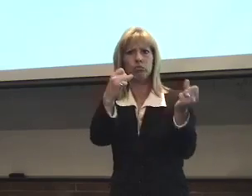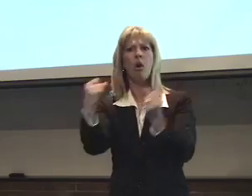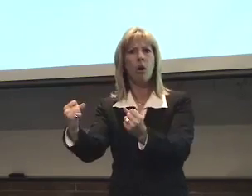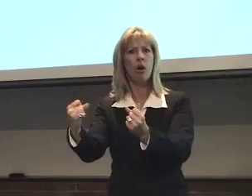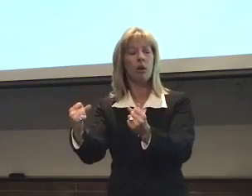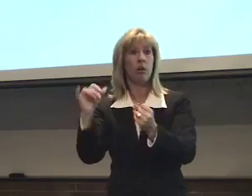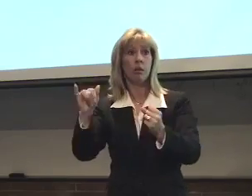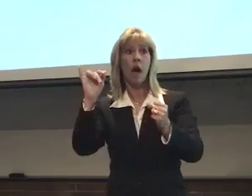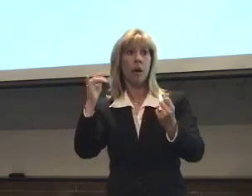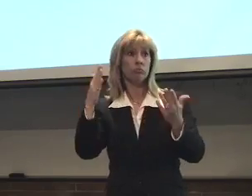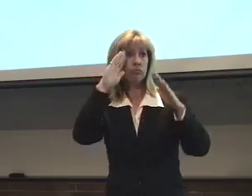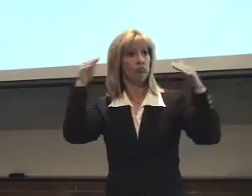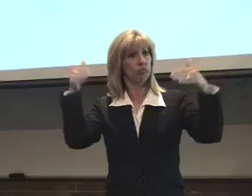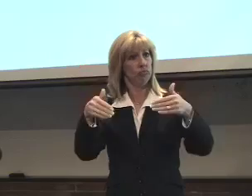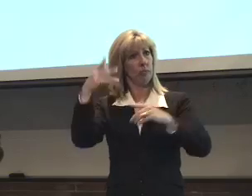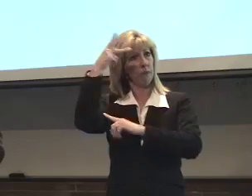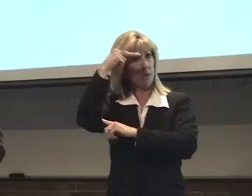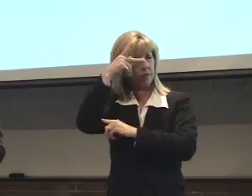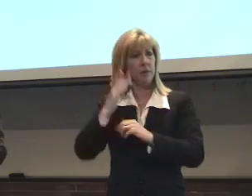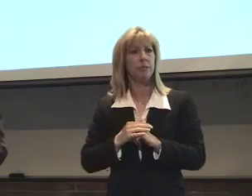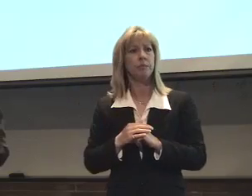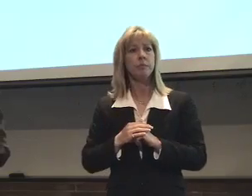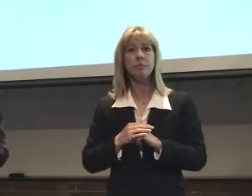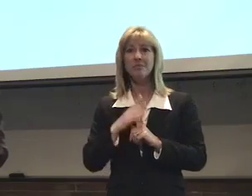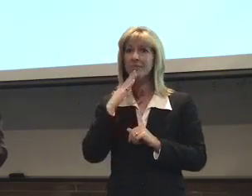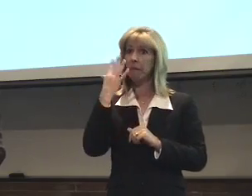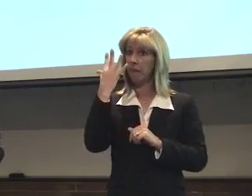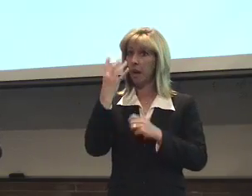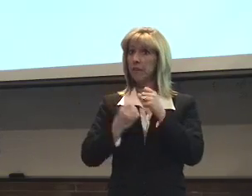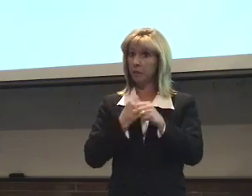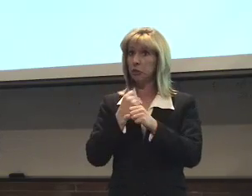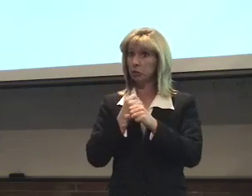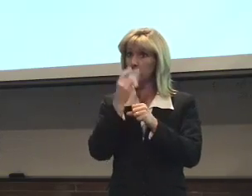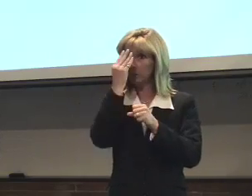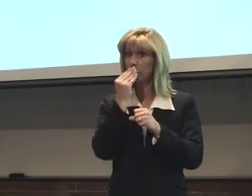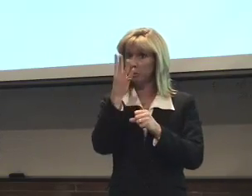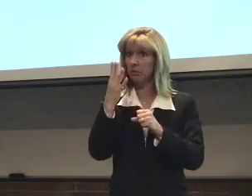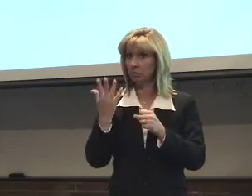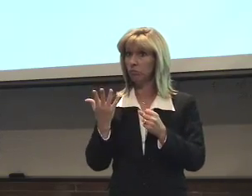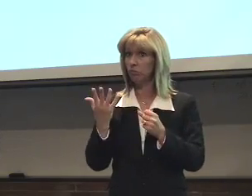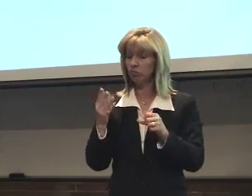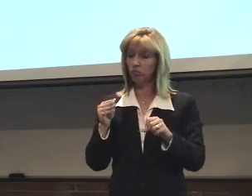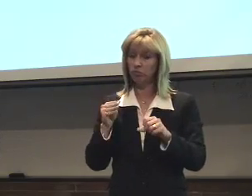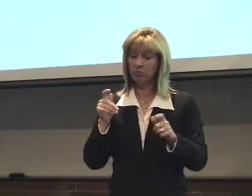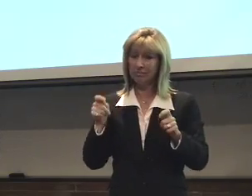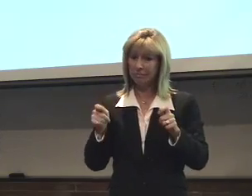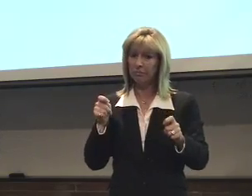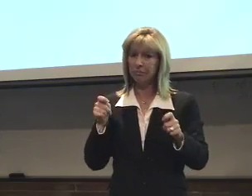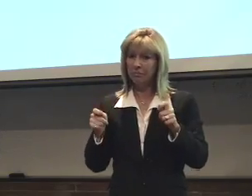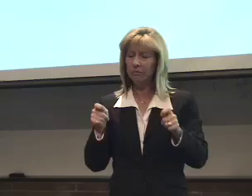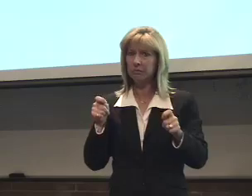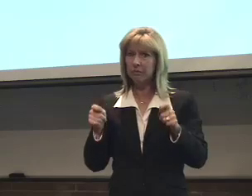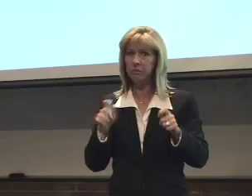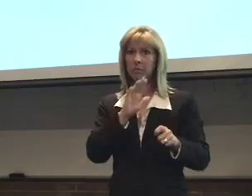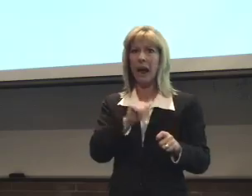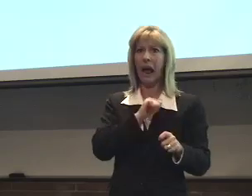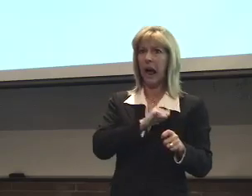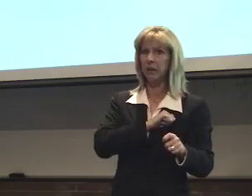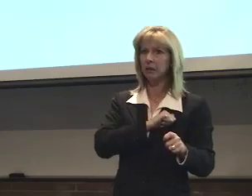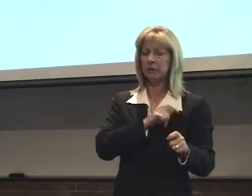5 years to change attitudes, ways of teaching, a lot of long-held